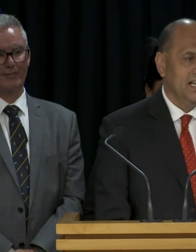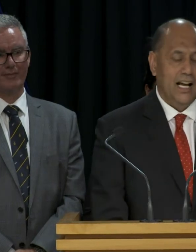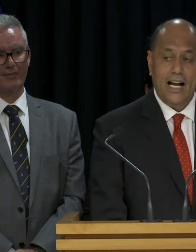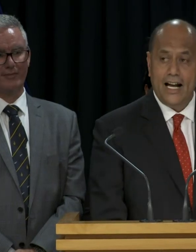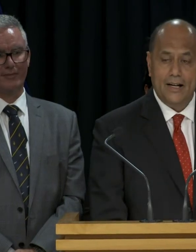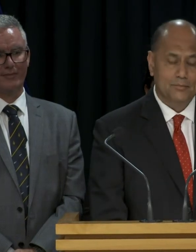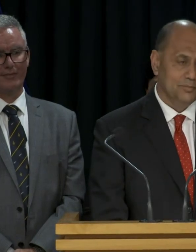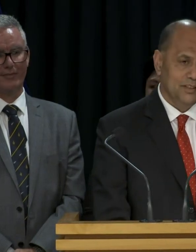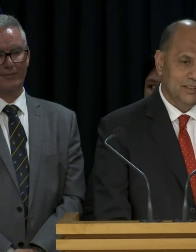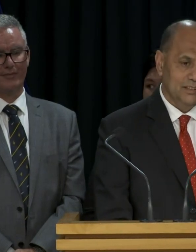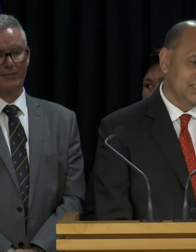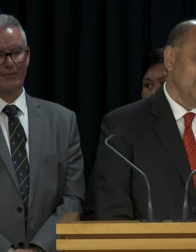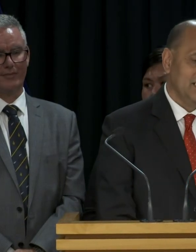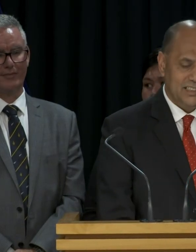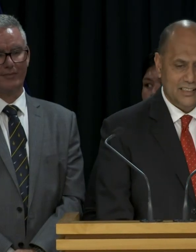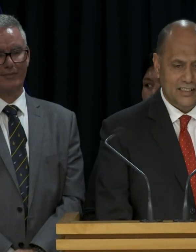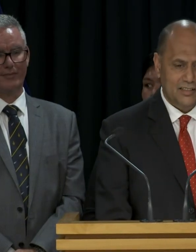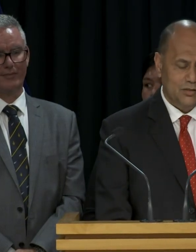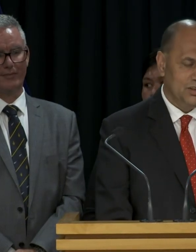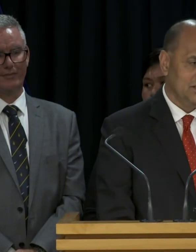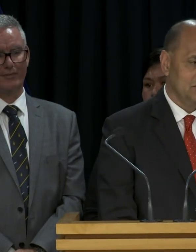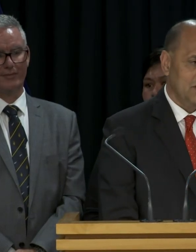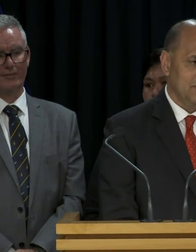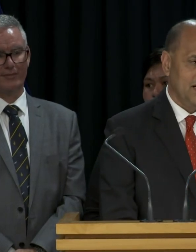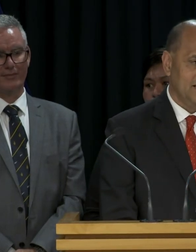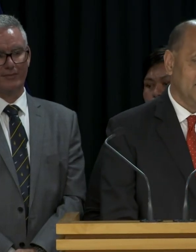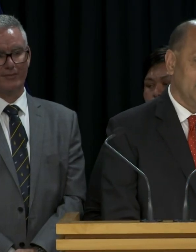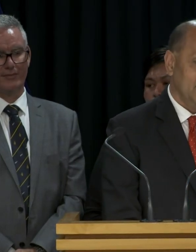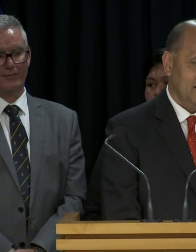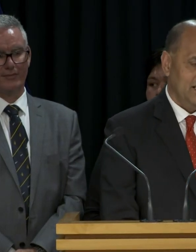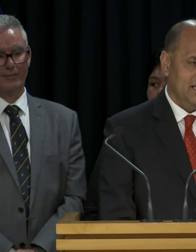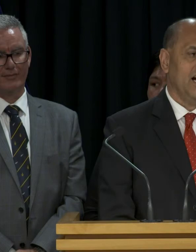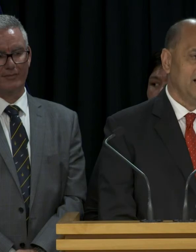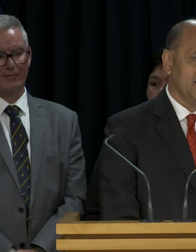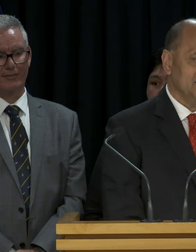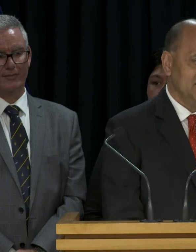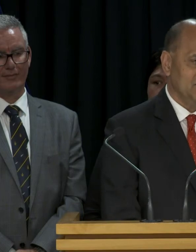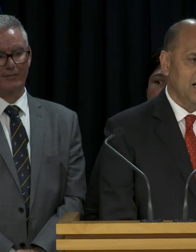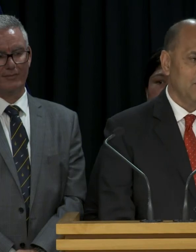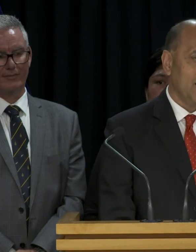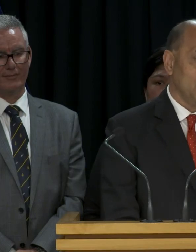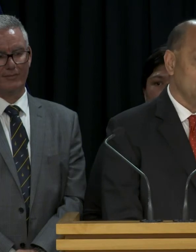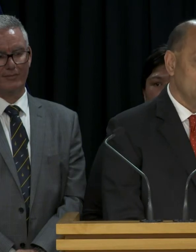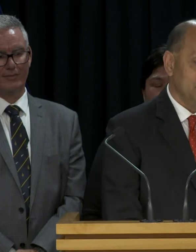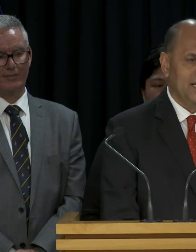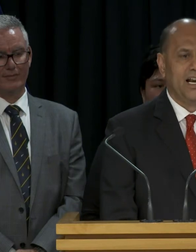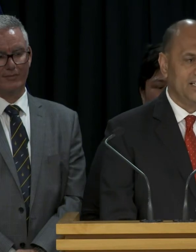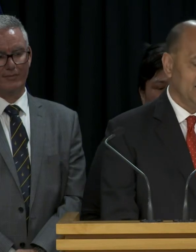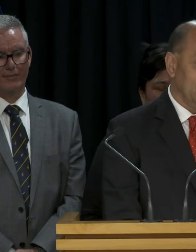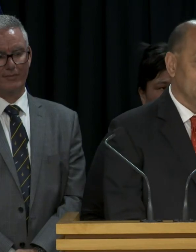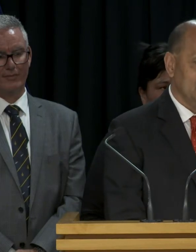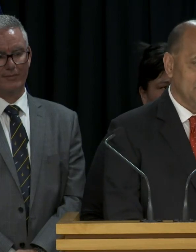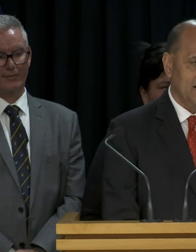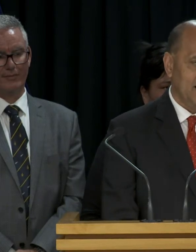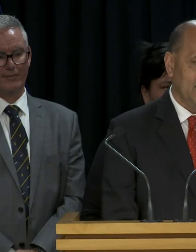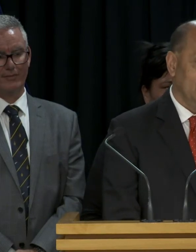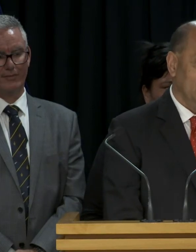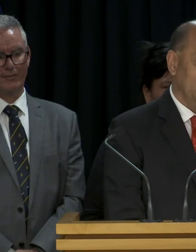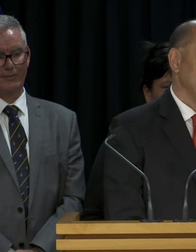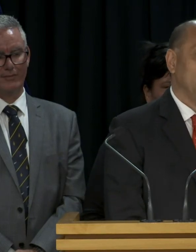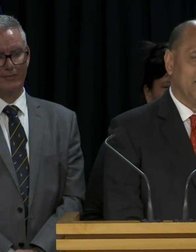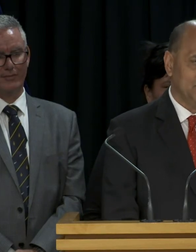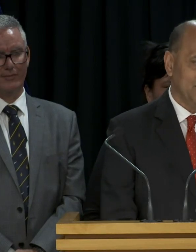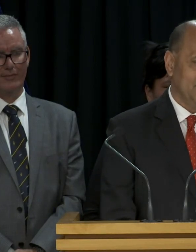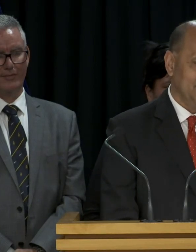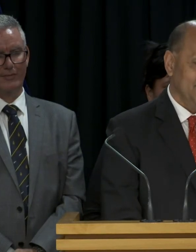whakaritenga. Tika ana ki te hoki aku maumahara ki ngā rangatira o ngā wā o mua, pērā I a ngata, pērā